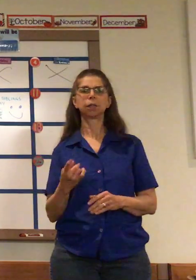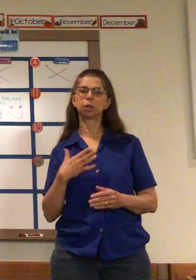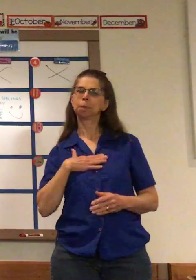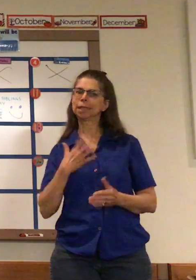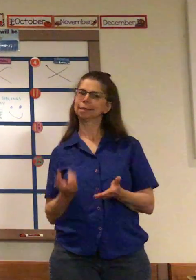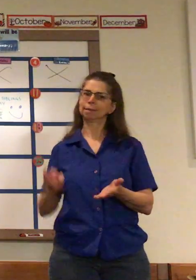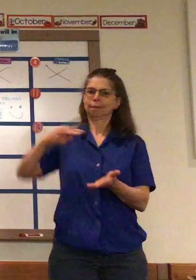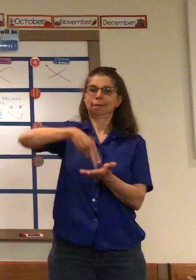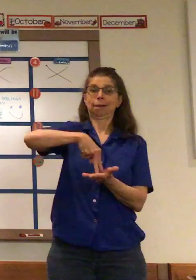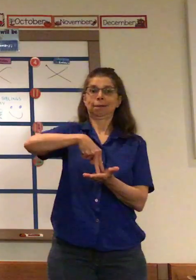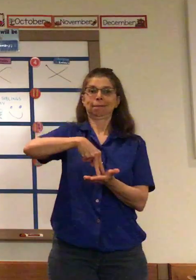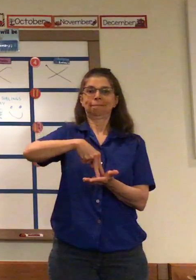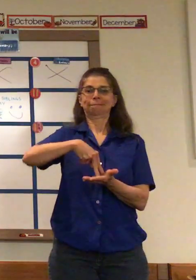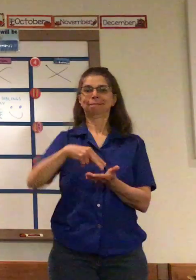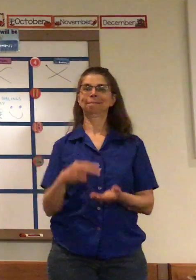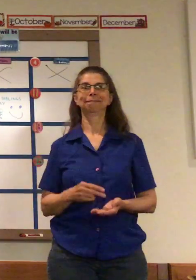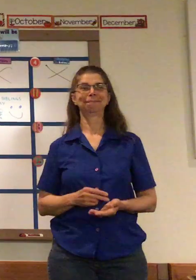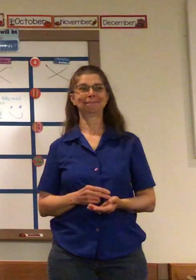up.